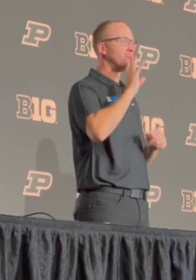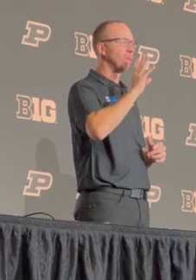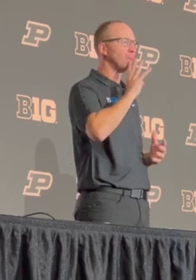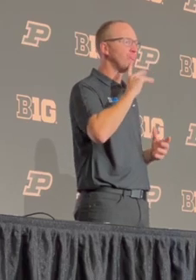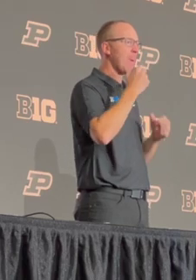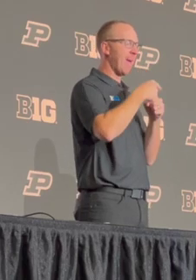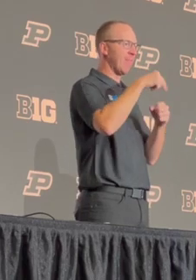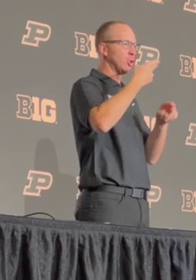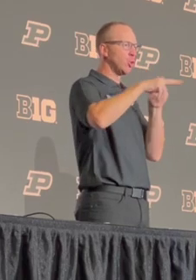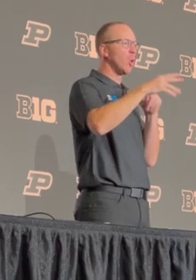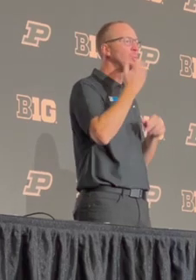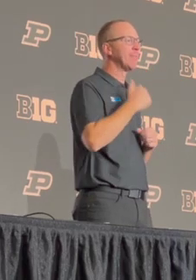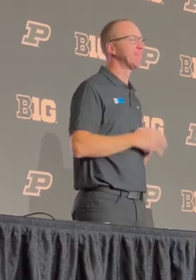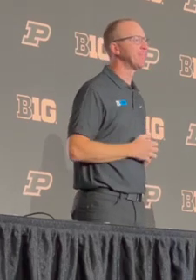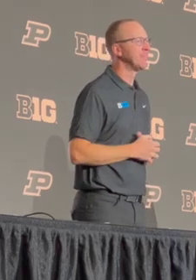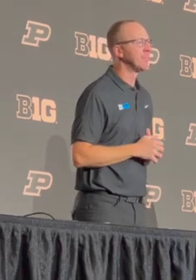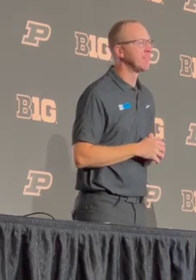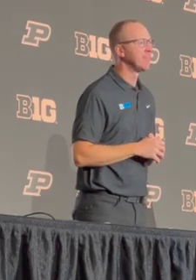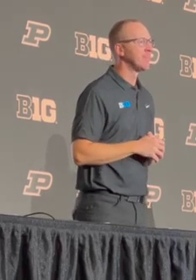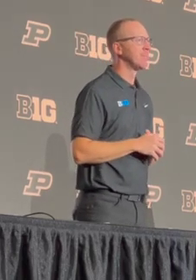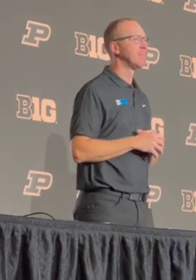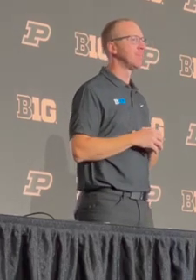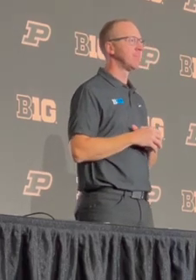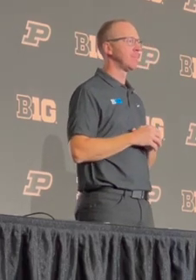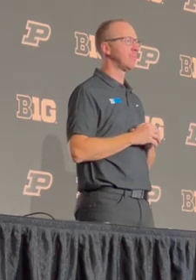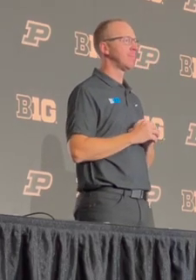make this short and sweet.